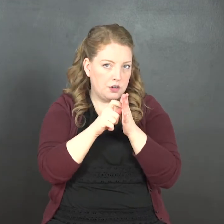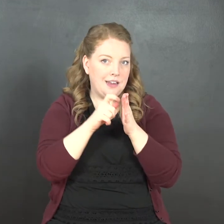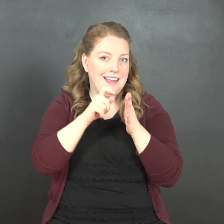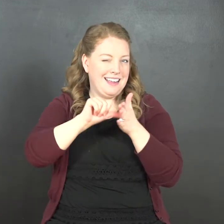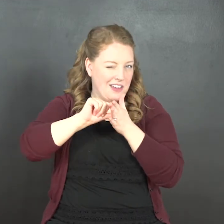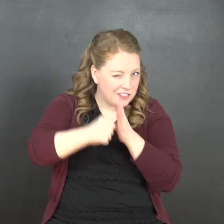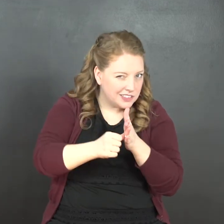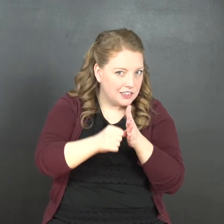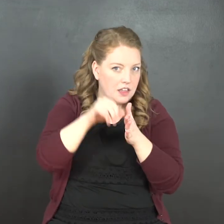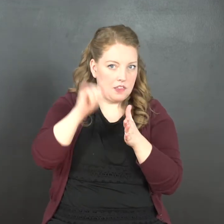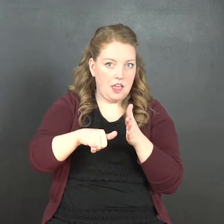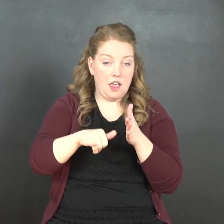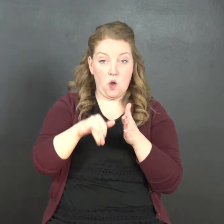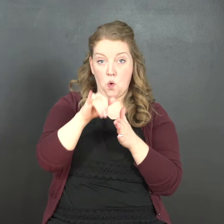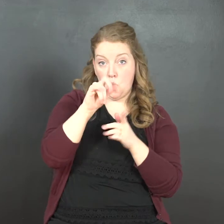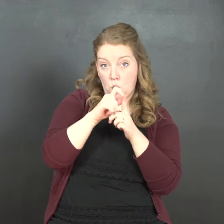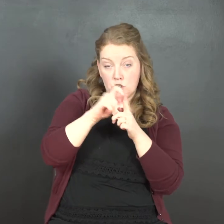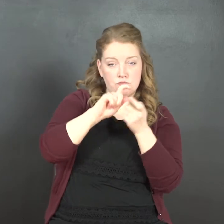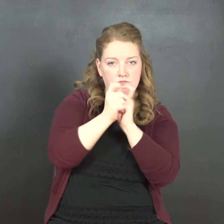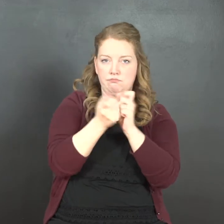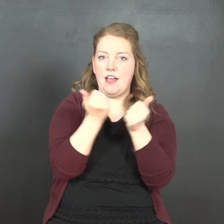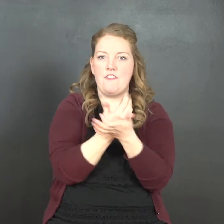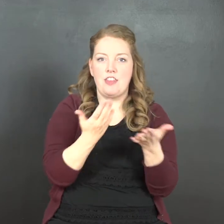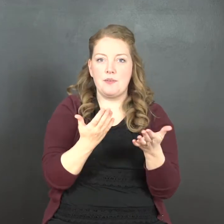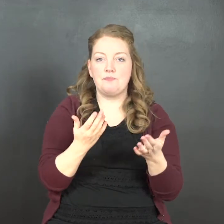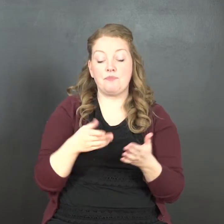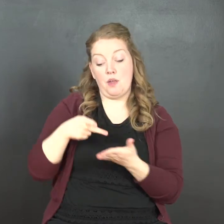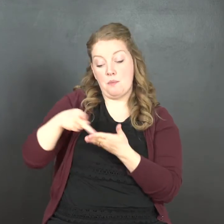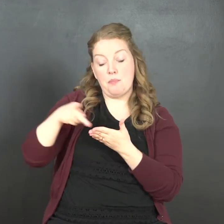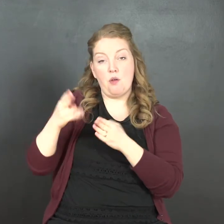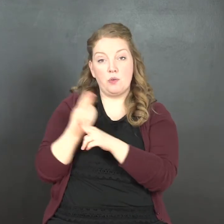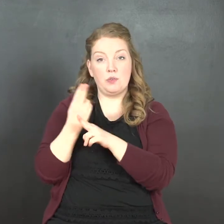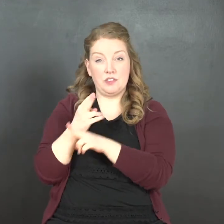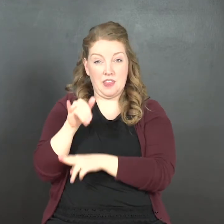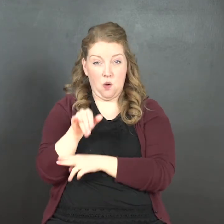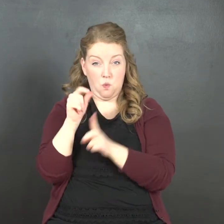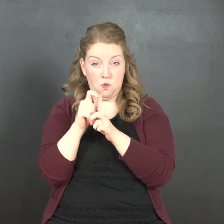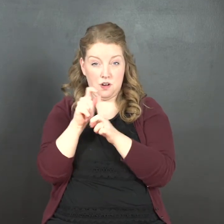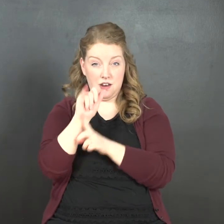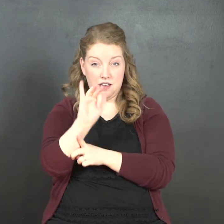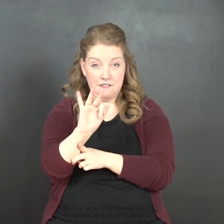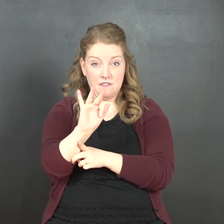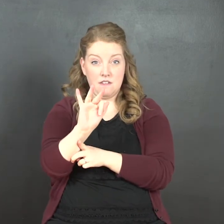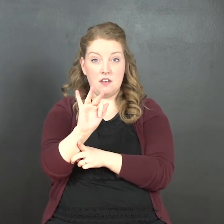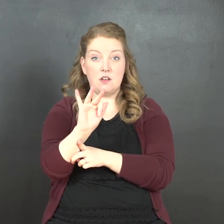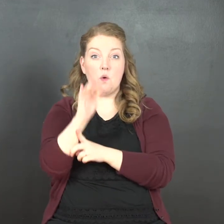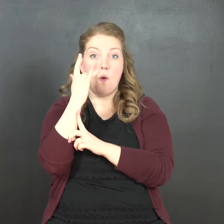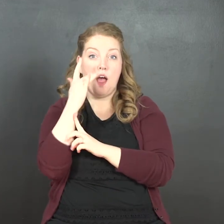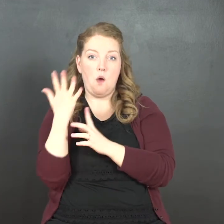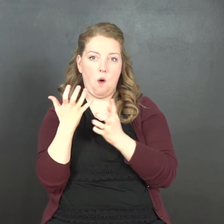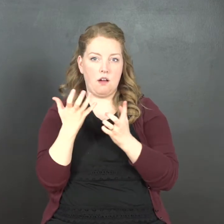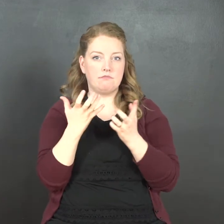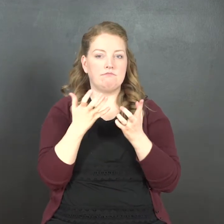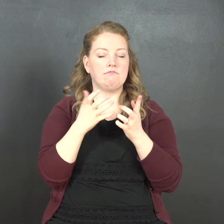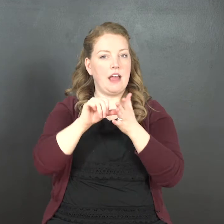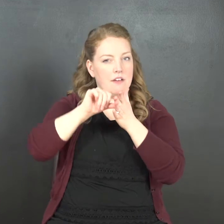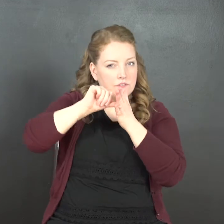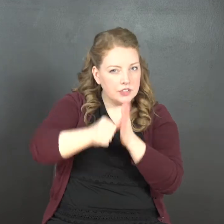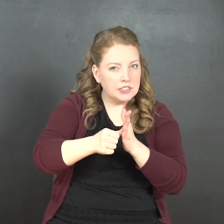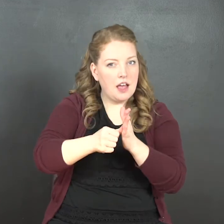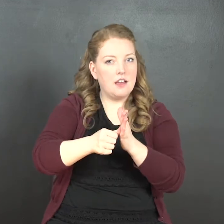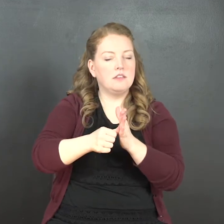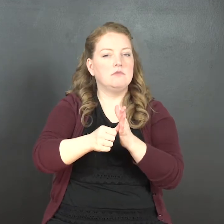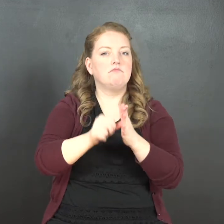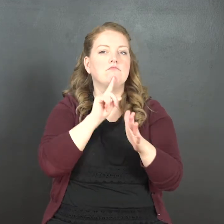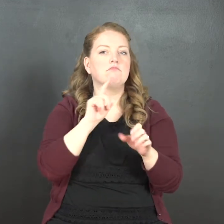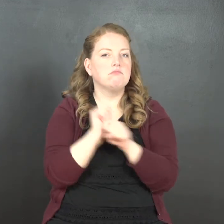little word, if, changes everything. But here's what he's doing. He's using that little word, if, to bring us back to the fact of